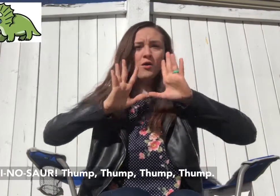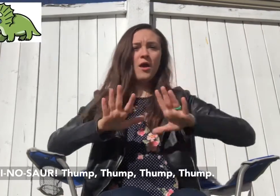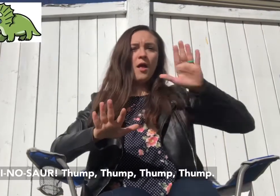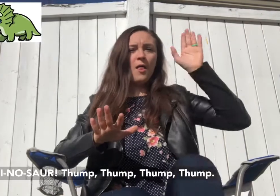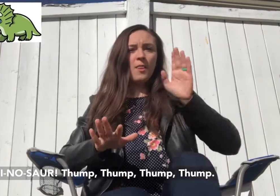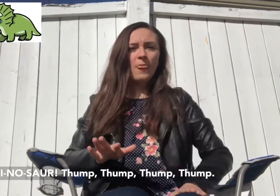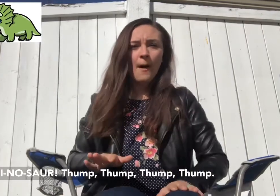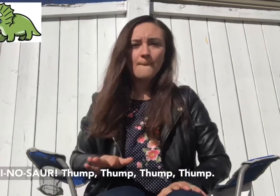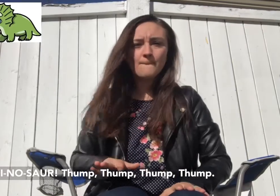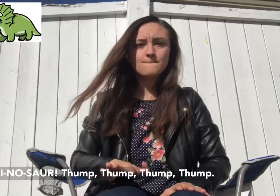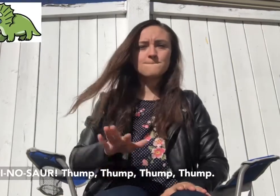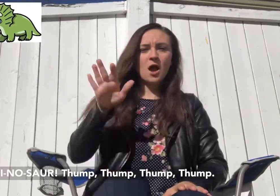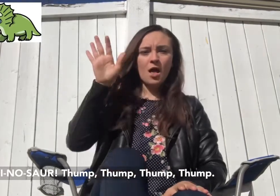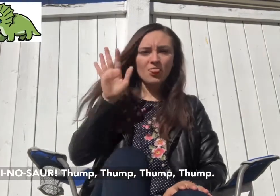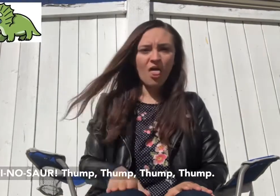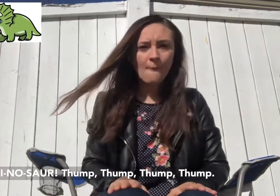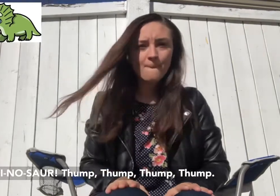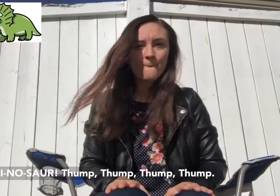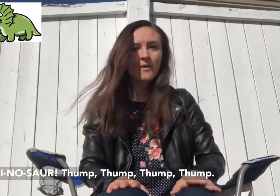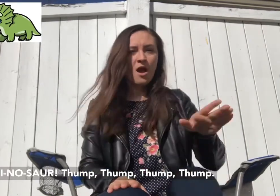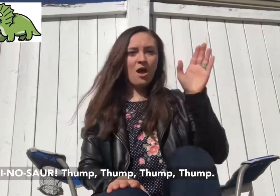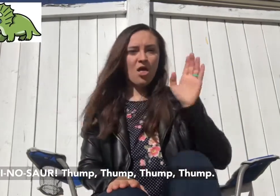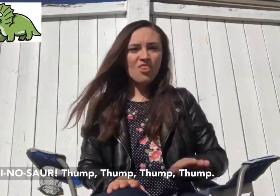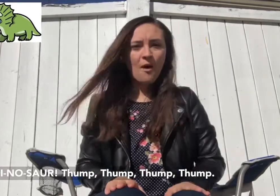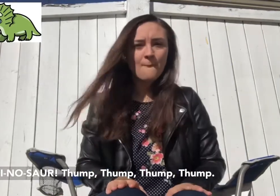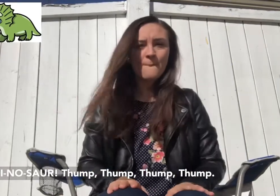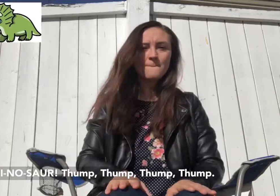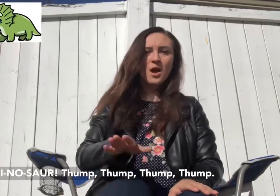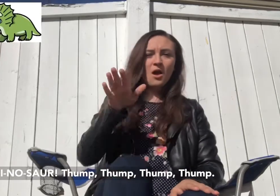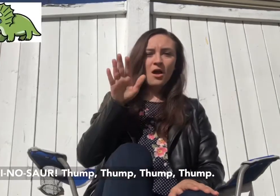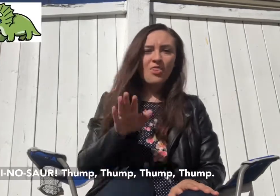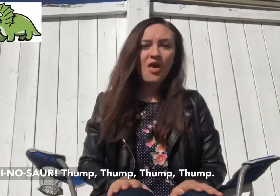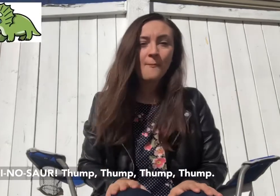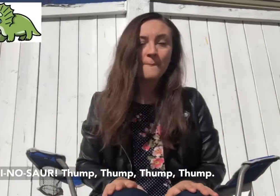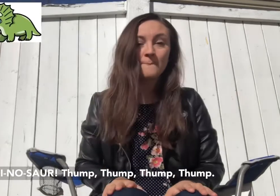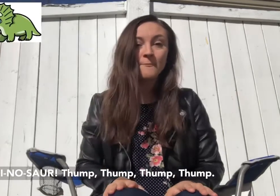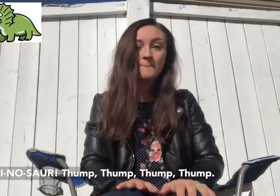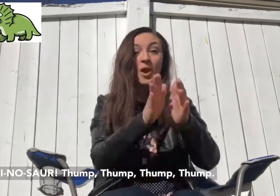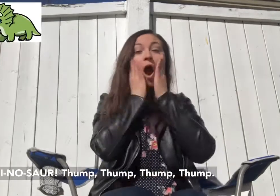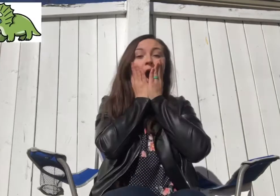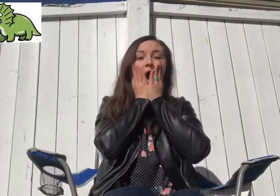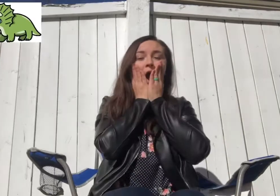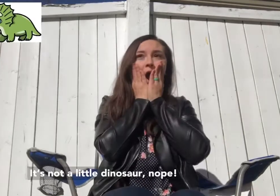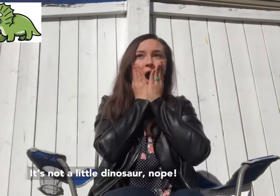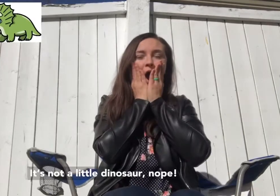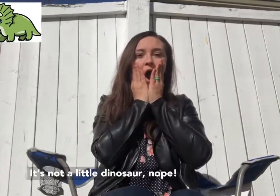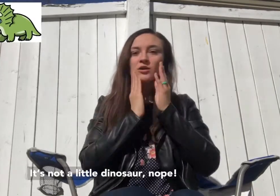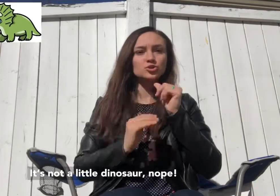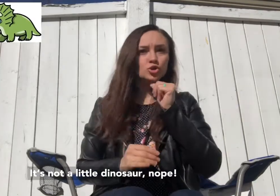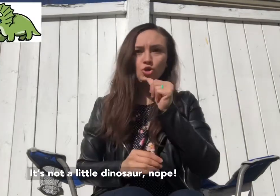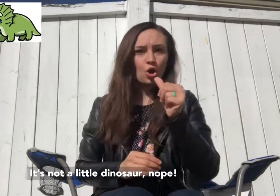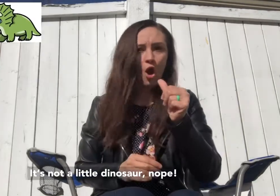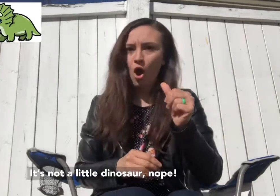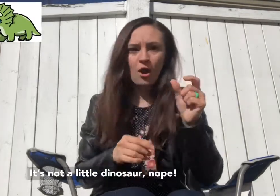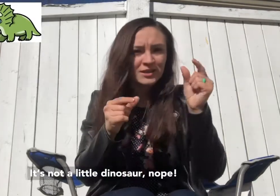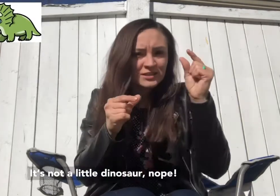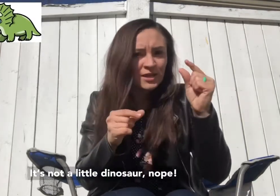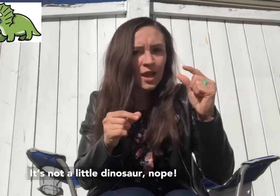Dinosaur! Thump, thump, thump, thump. Oh, it's not